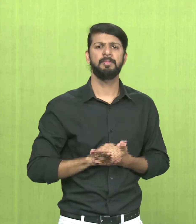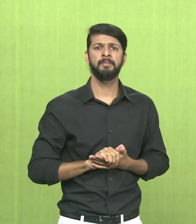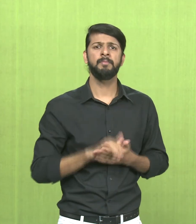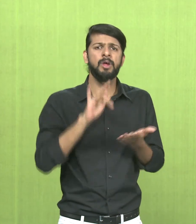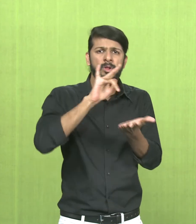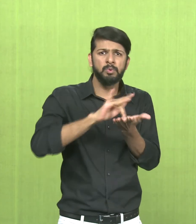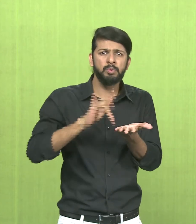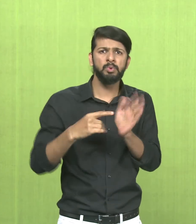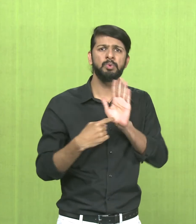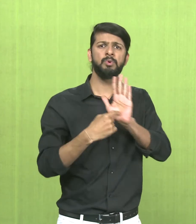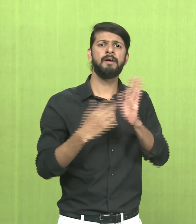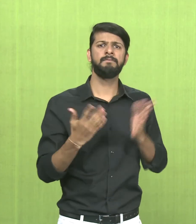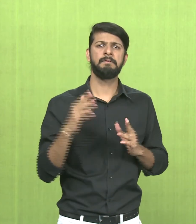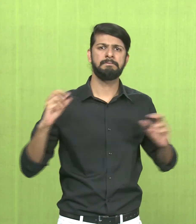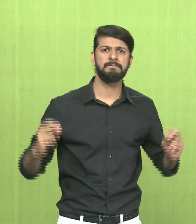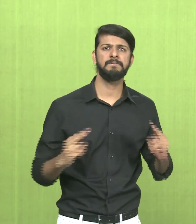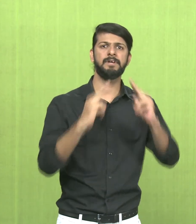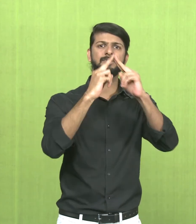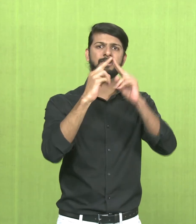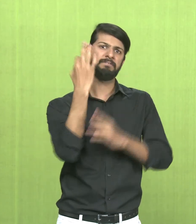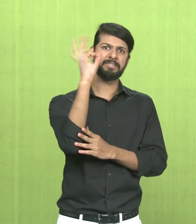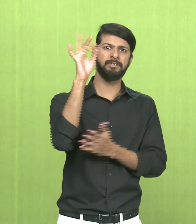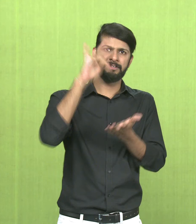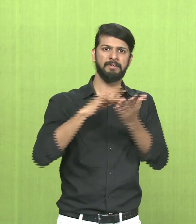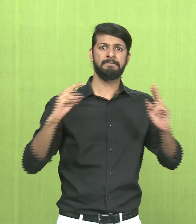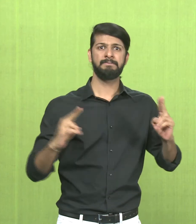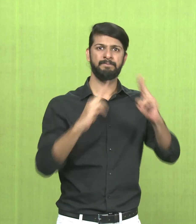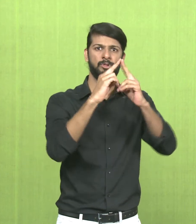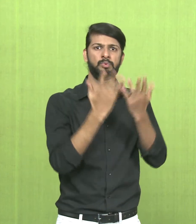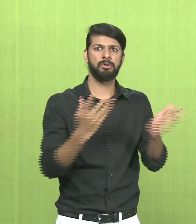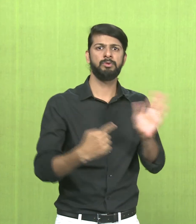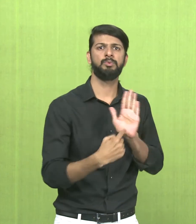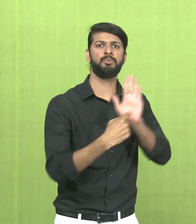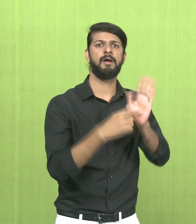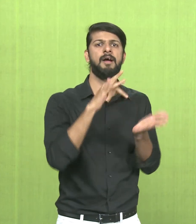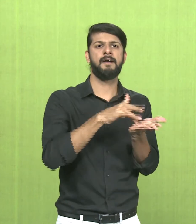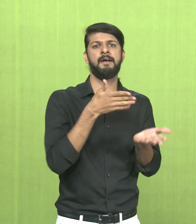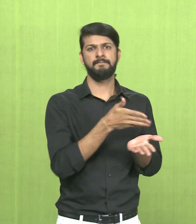Picasso. The collection is at the Musée Picasso in Paris.